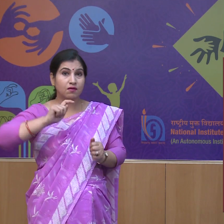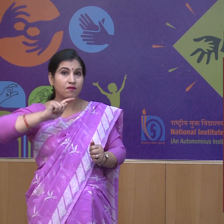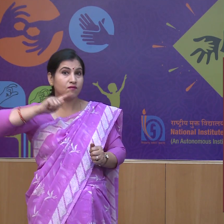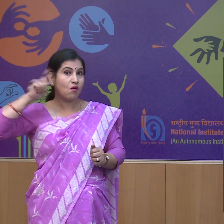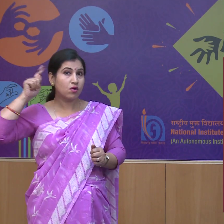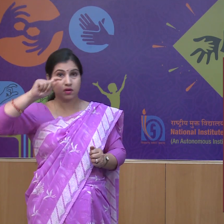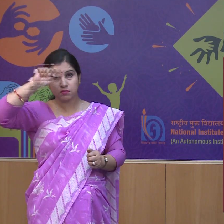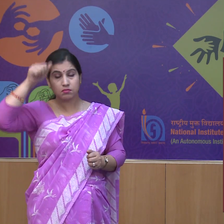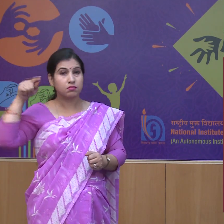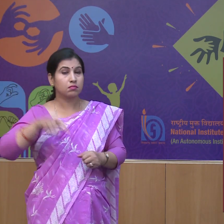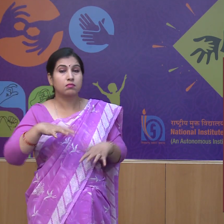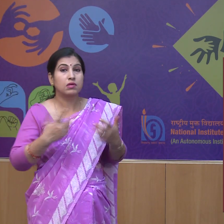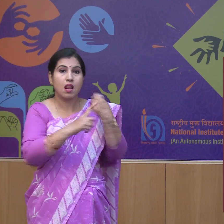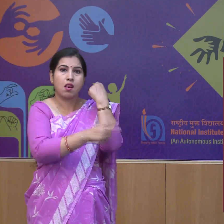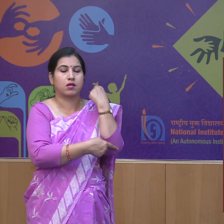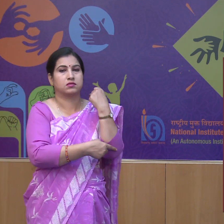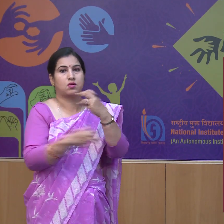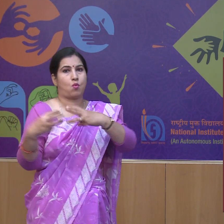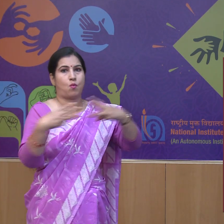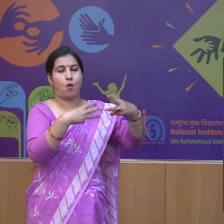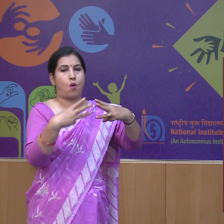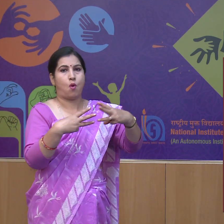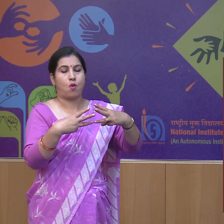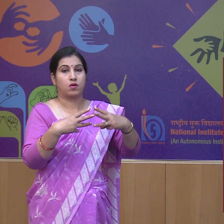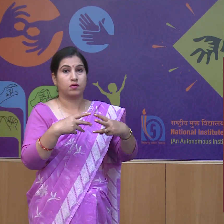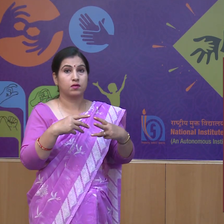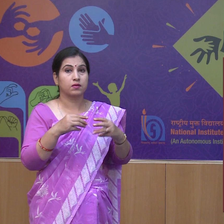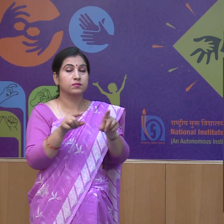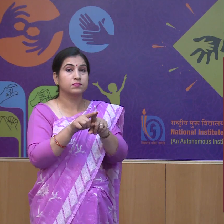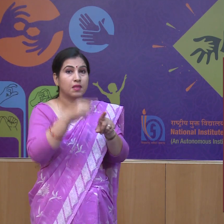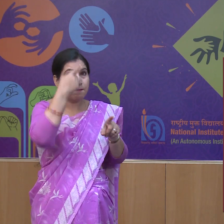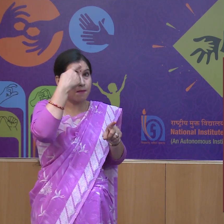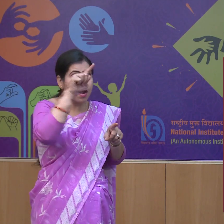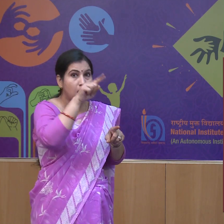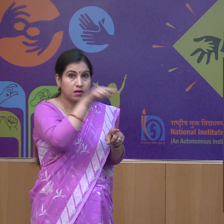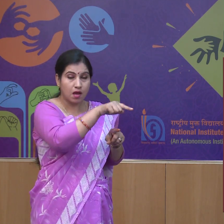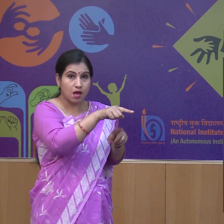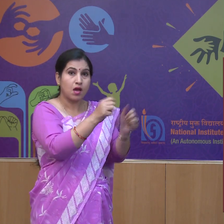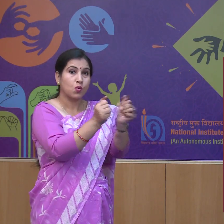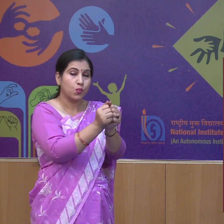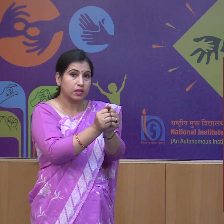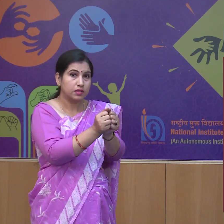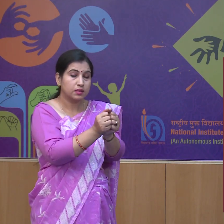was the last war fought between the Marathas and the